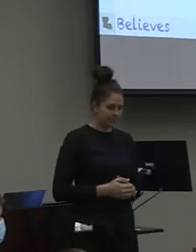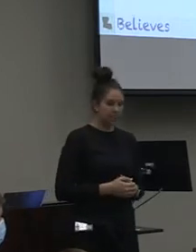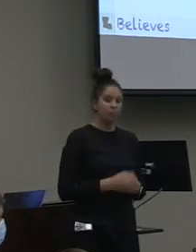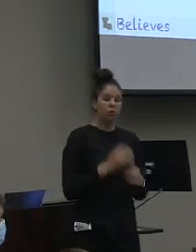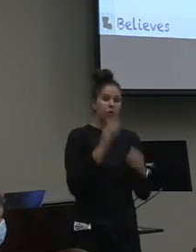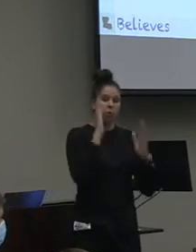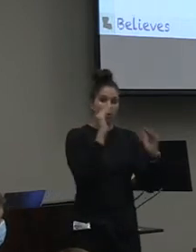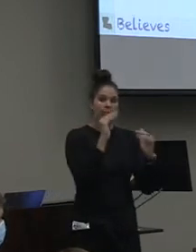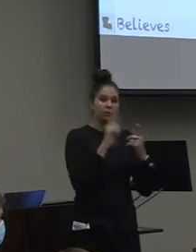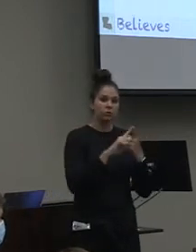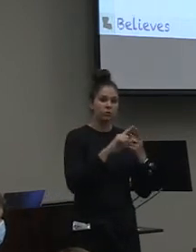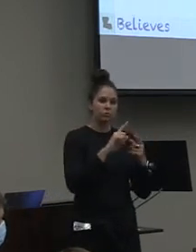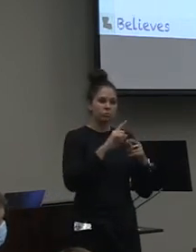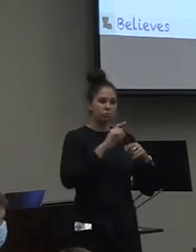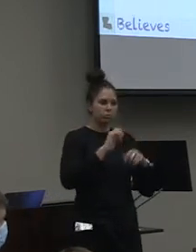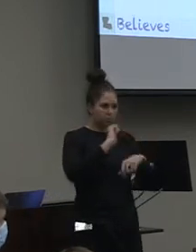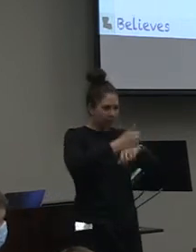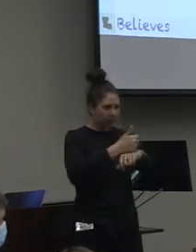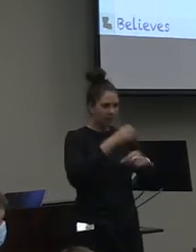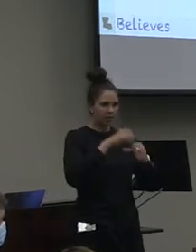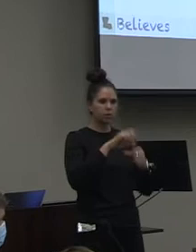with the hopes to implement in